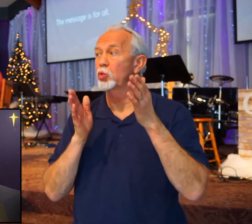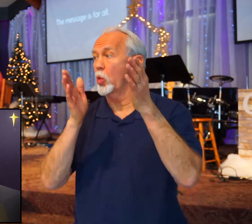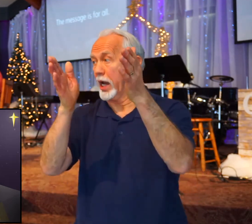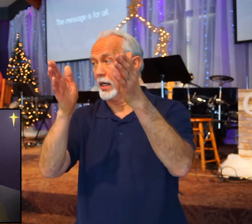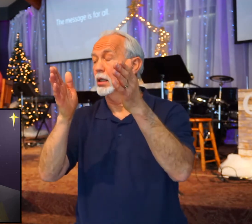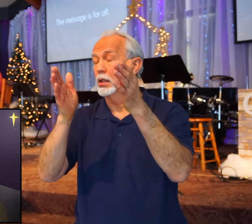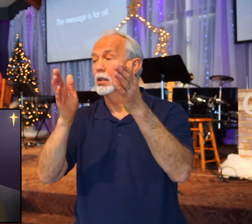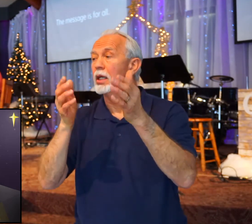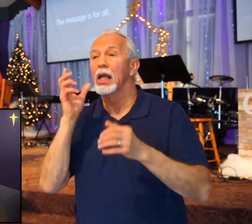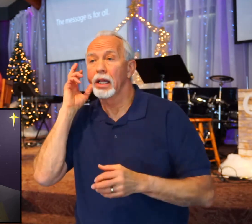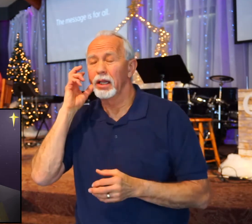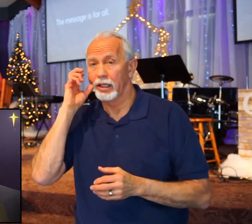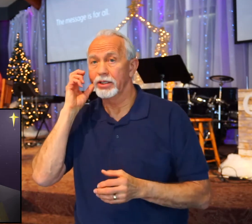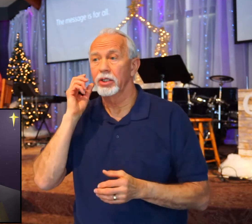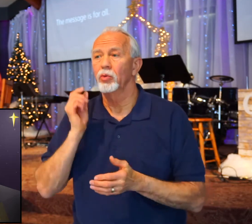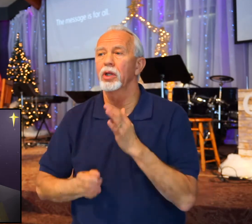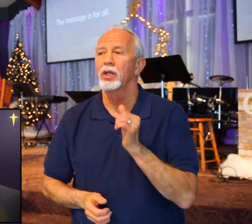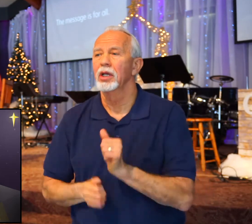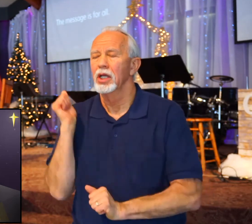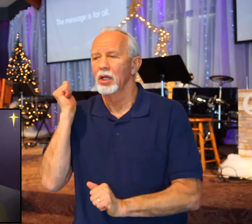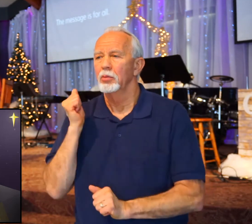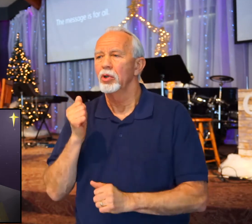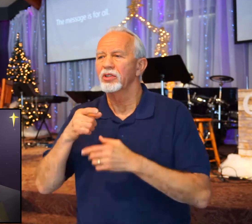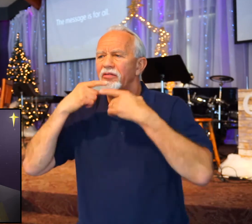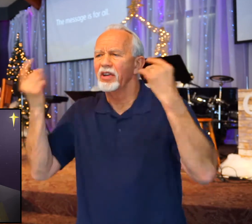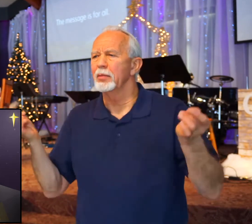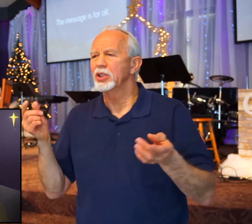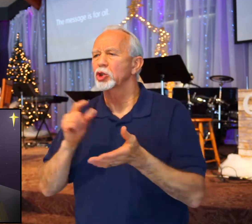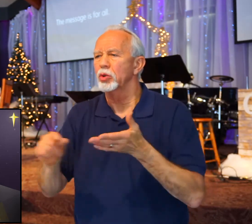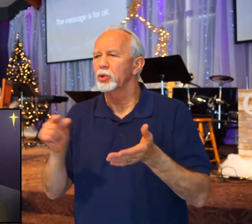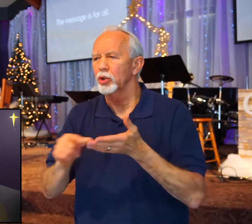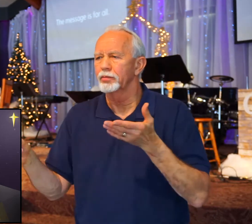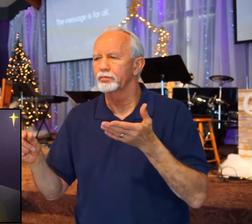you to listen to one of the most famous passages in Scripture.